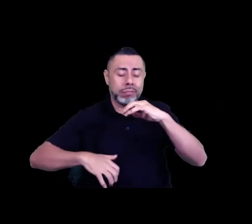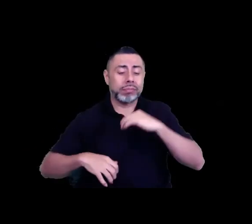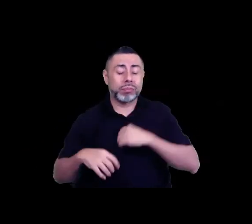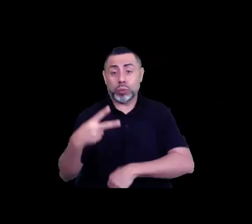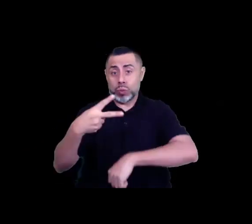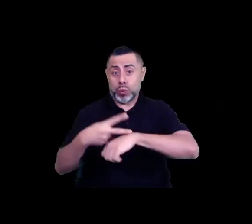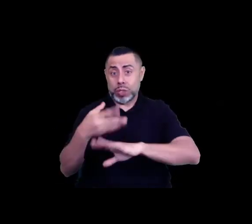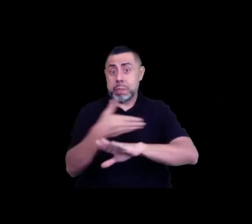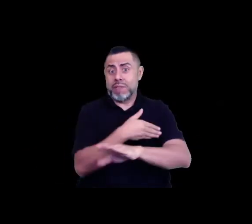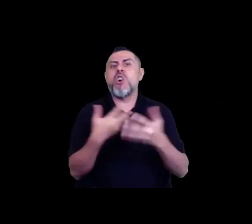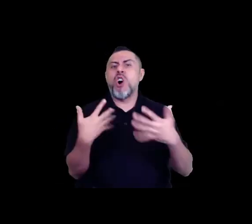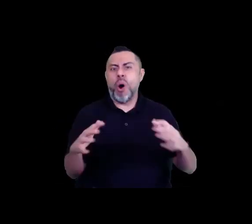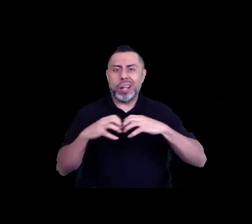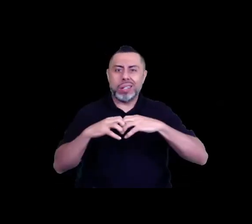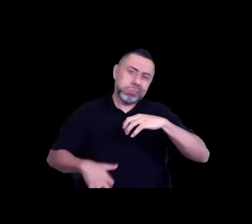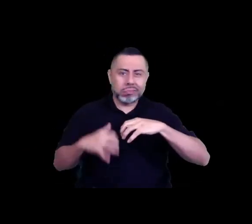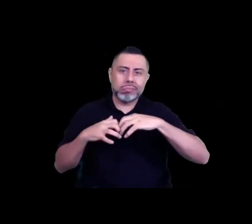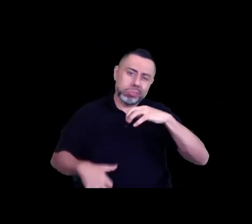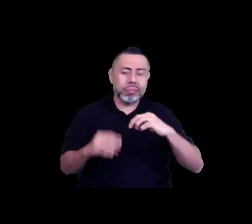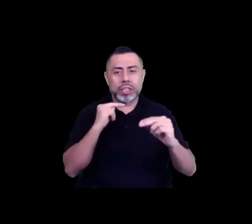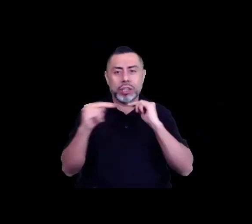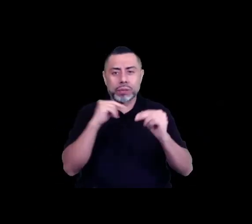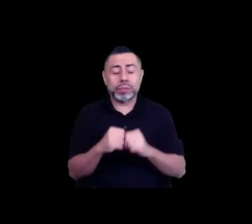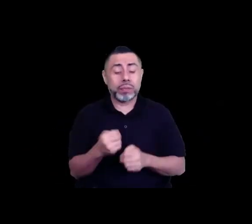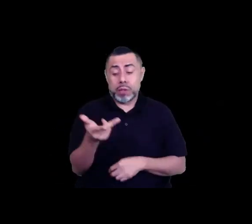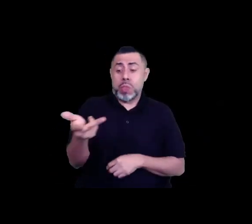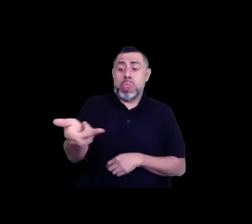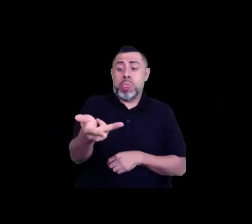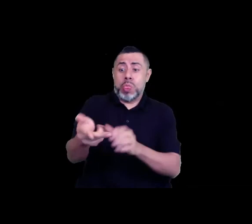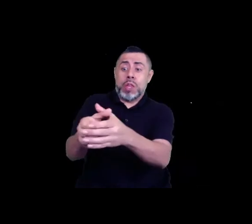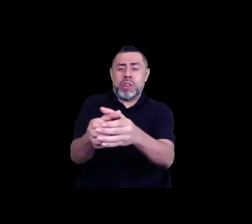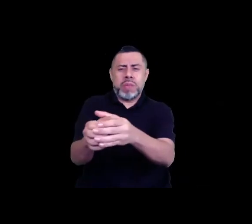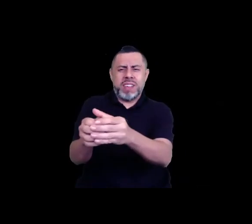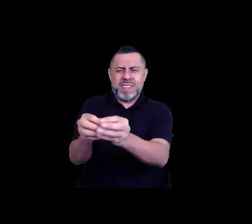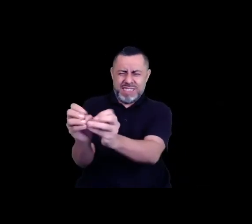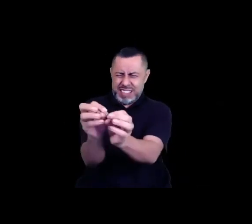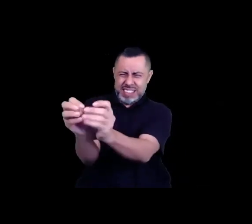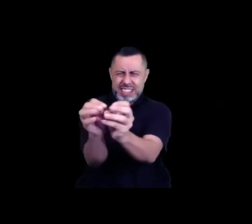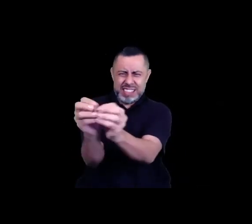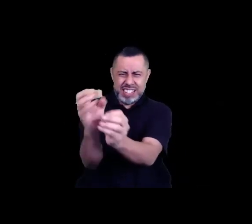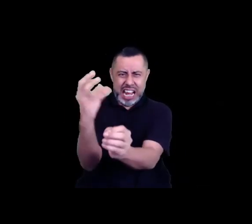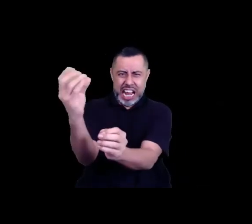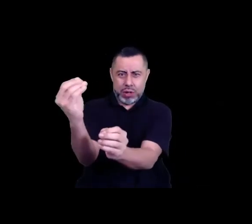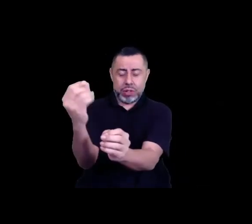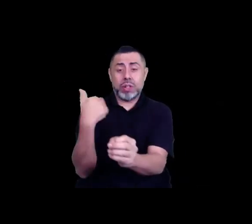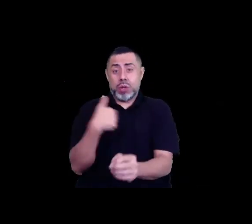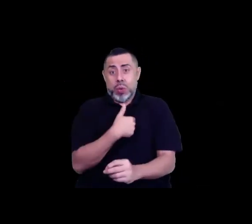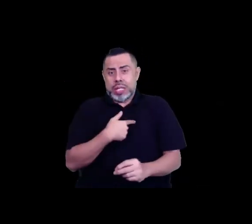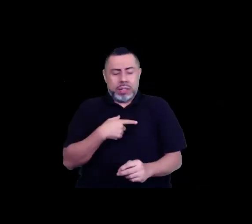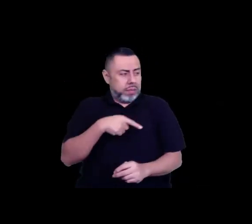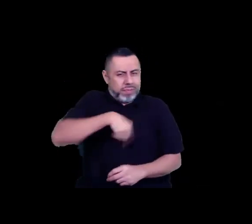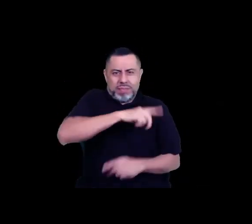and we were all sitting in the room. And without any plan whatsoever at all,